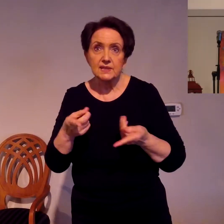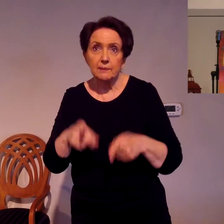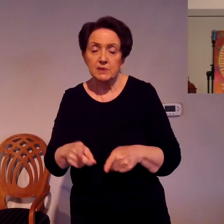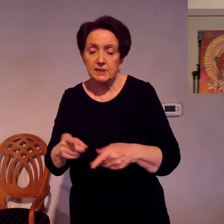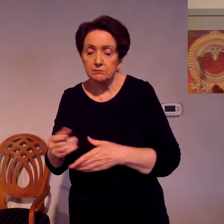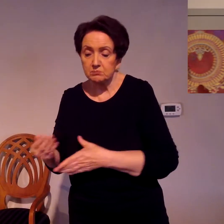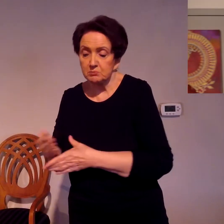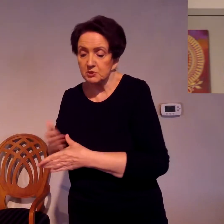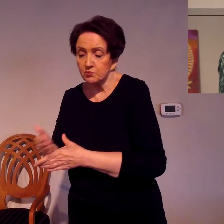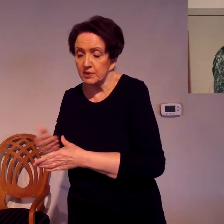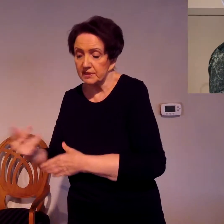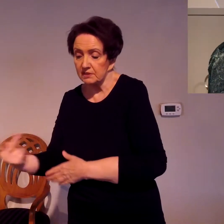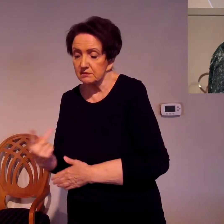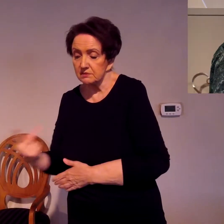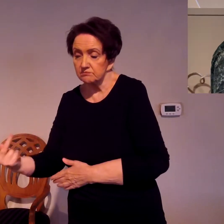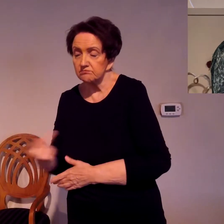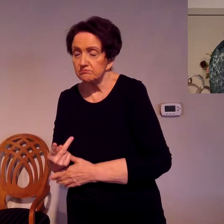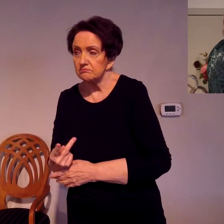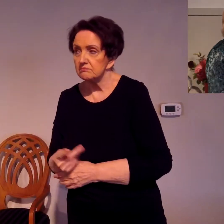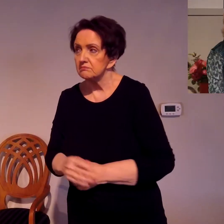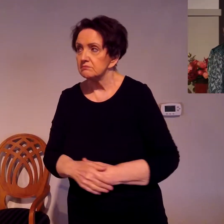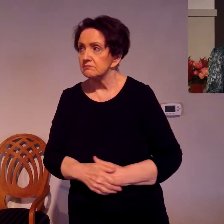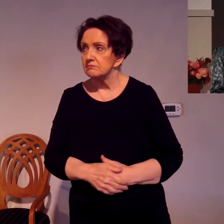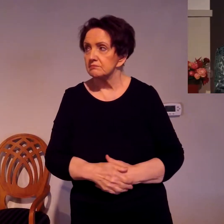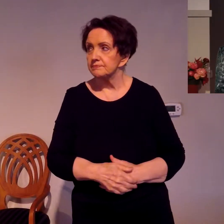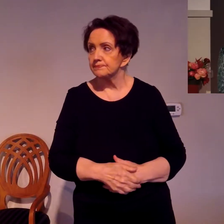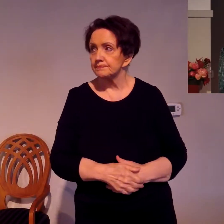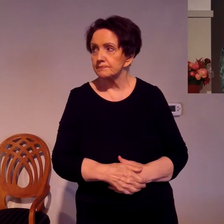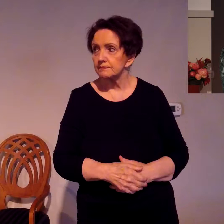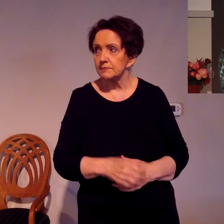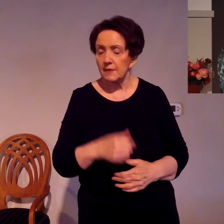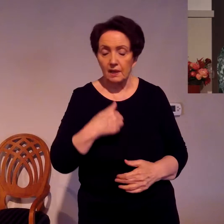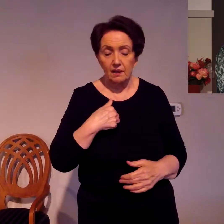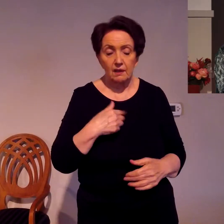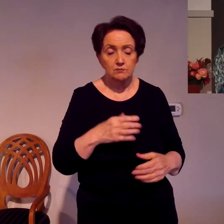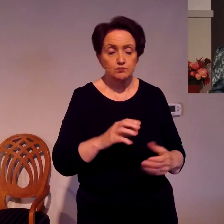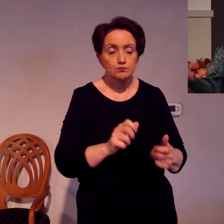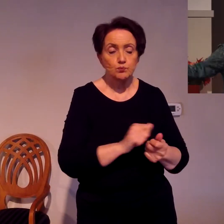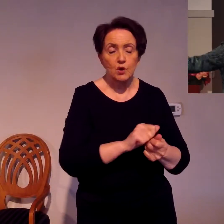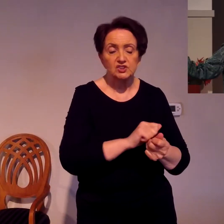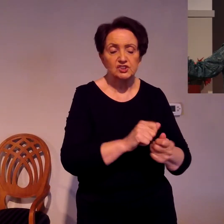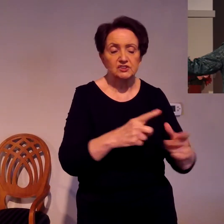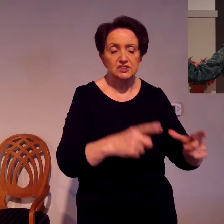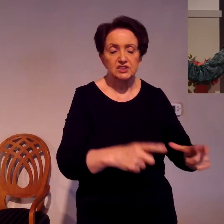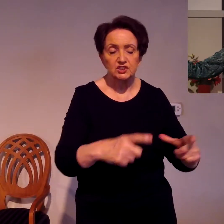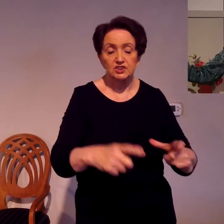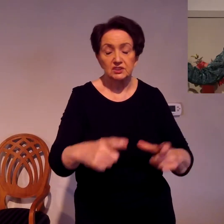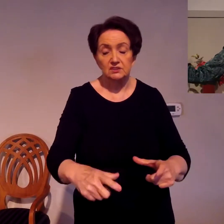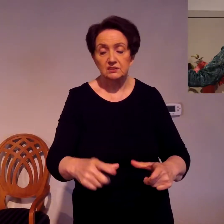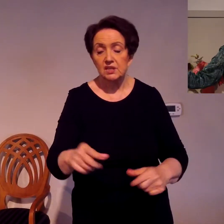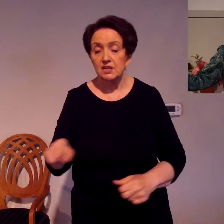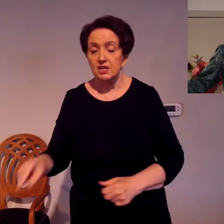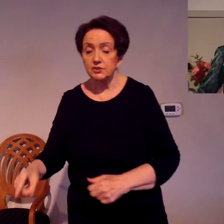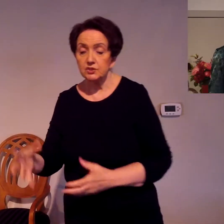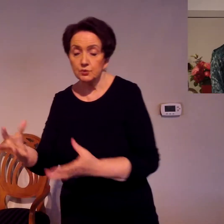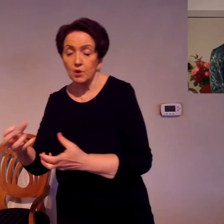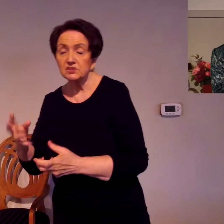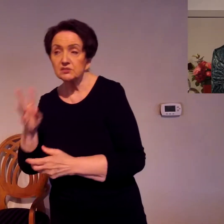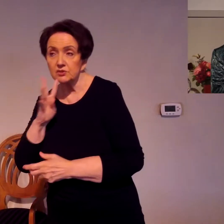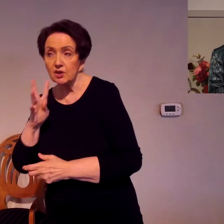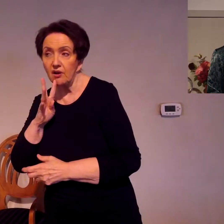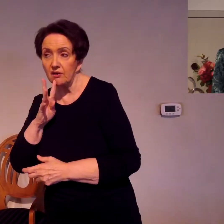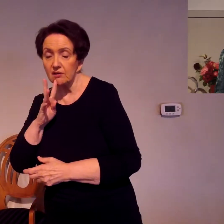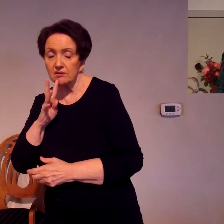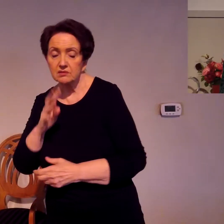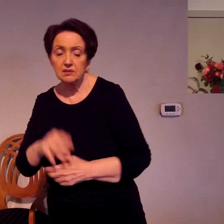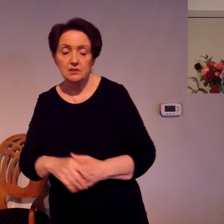a conversation, let's say I'm doing the dishes, and Karen wants to speak over here, right? We can